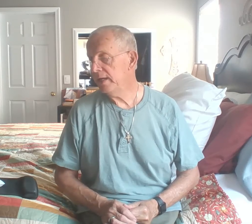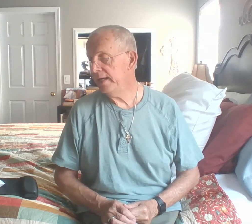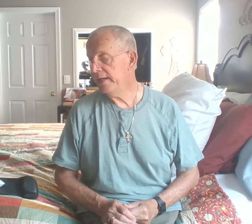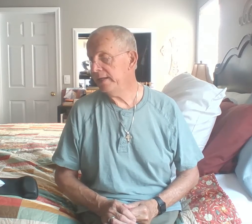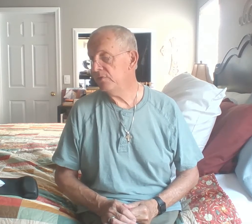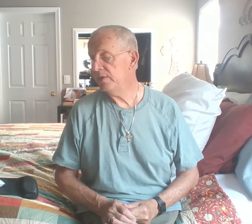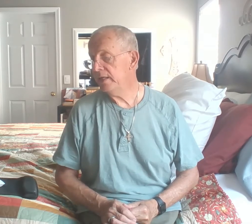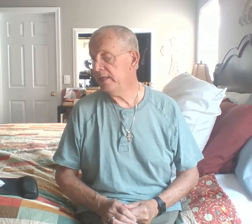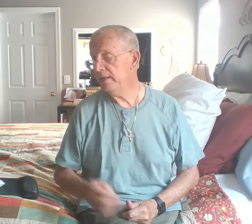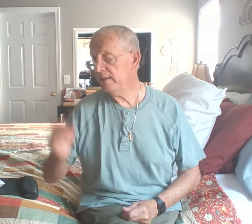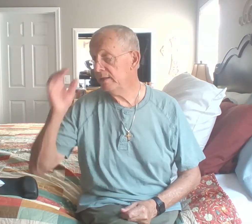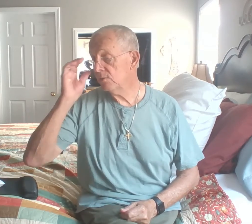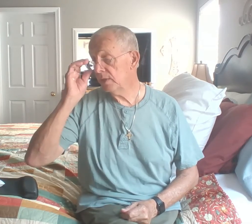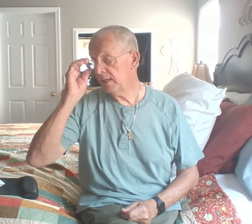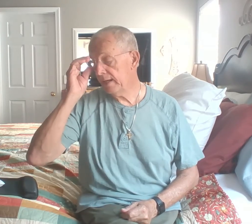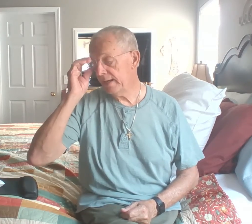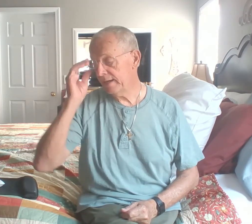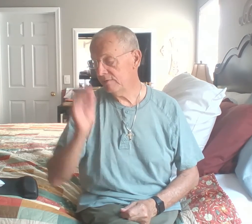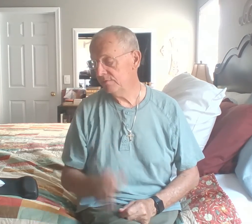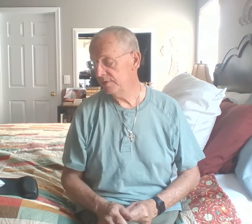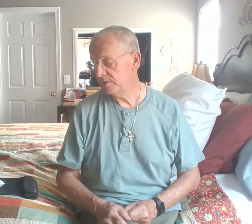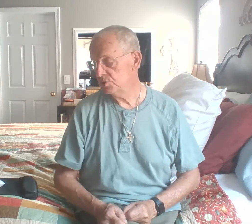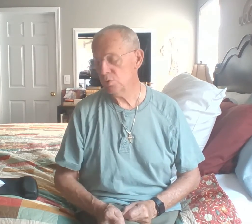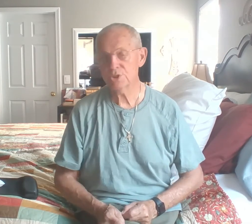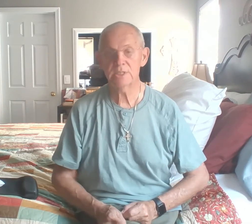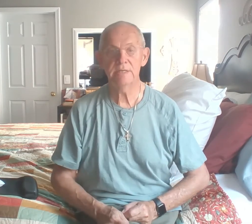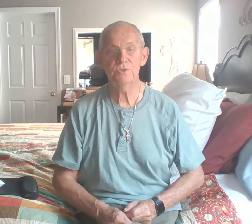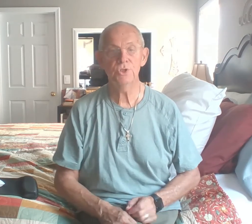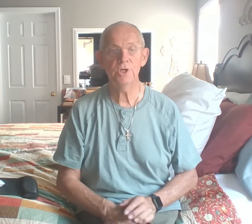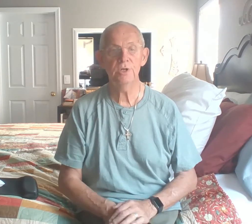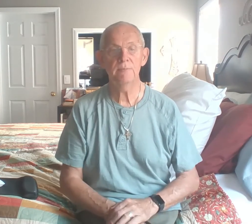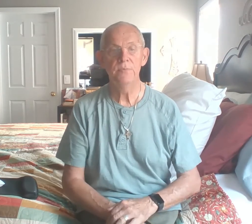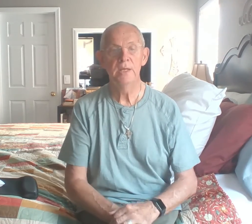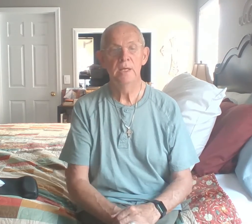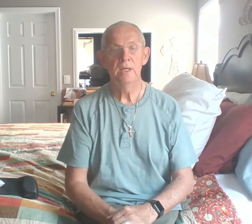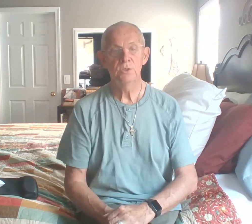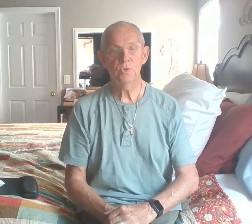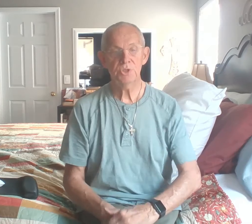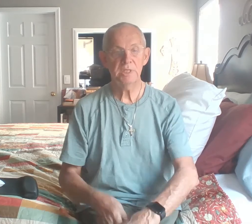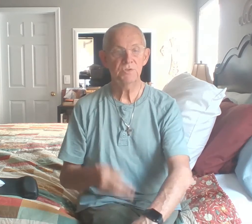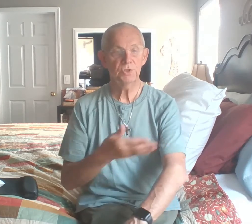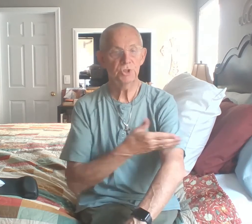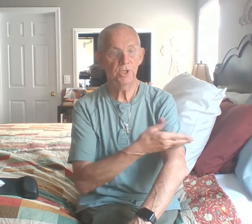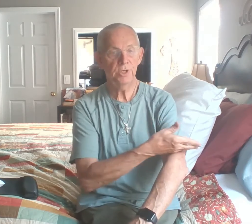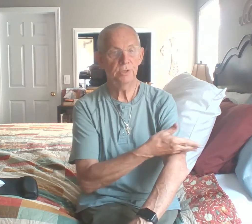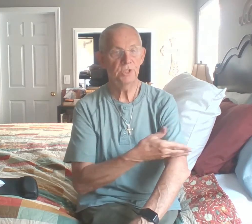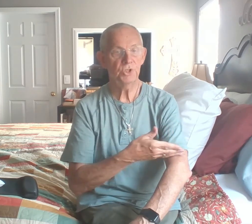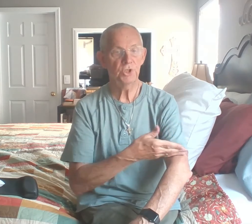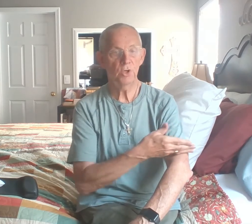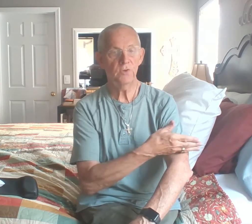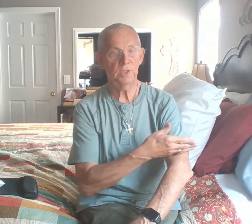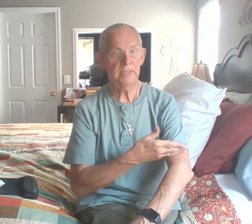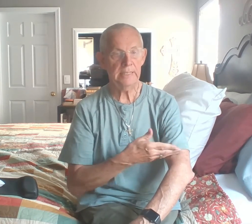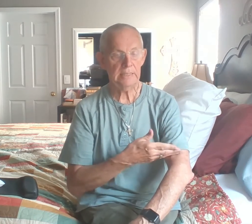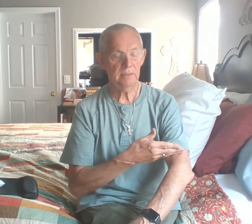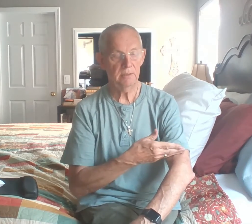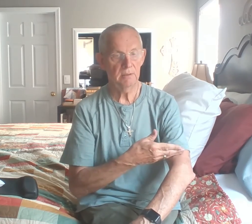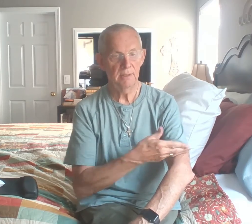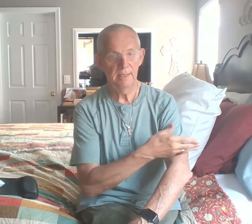Okay, then we have short sleeve shirt. Short sleeve shirt, you just show the length,